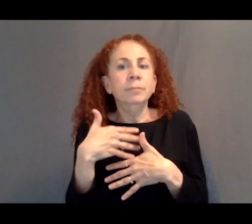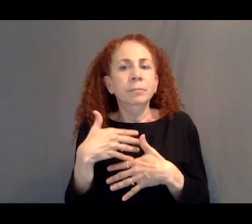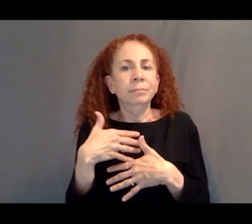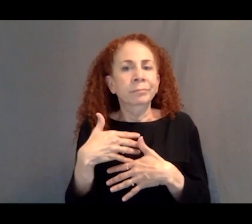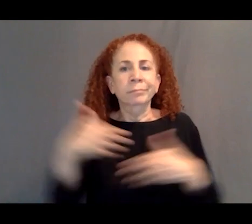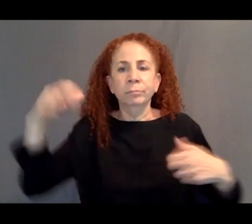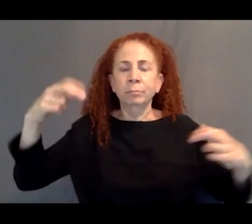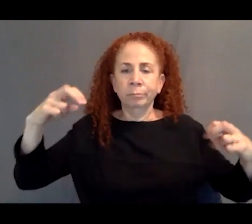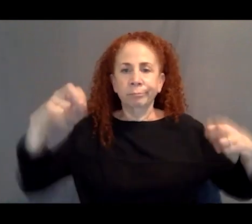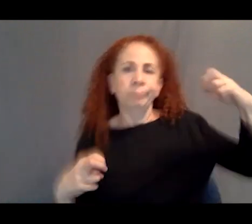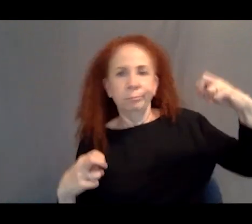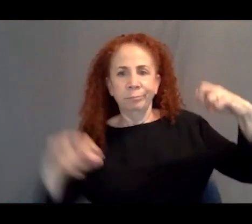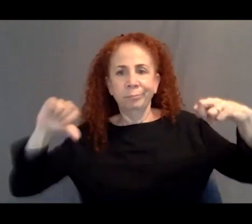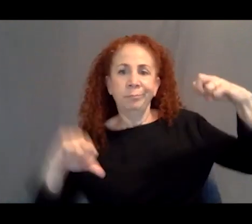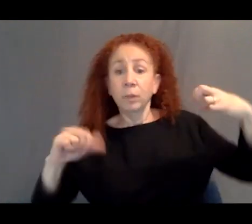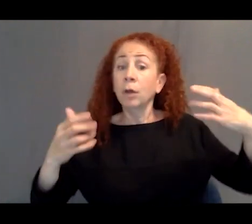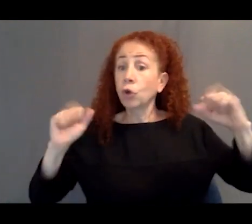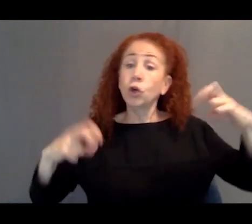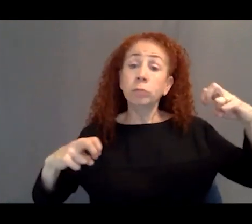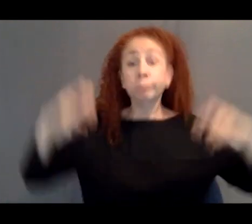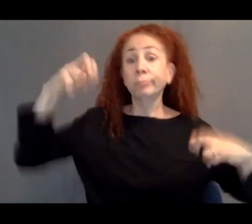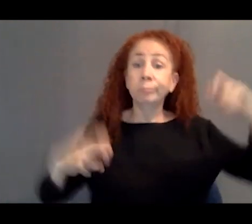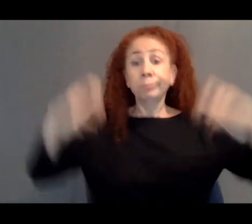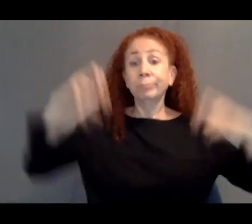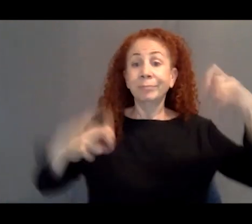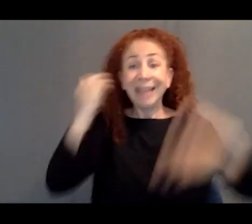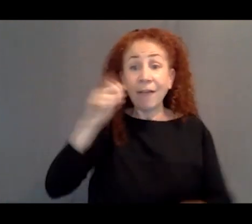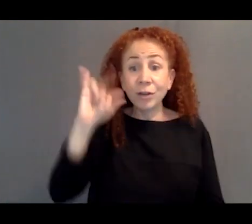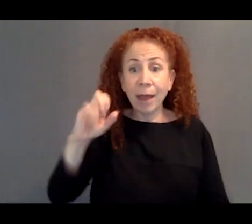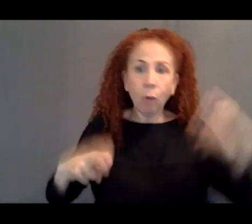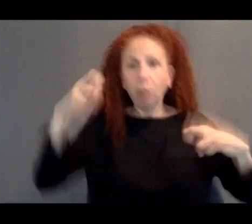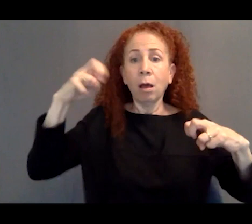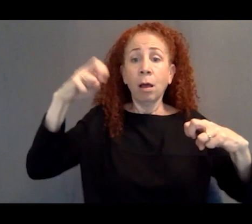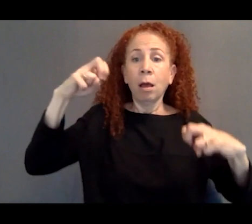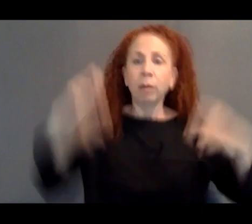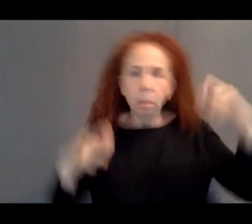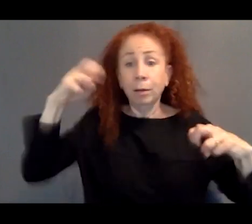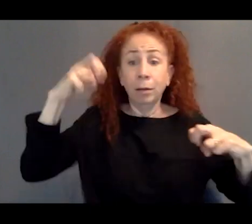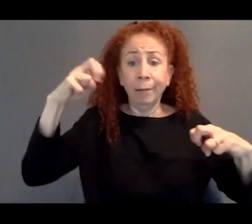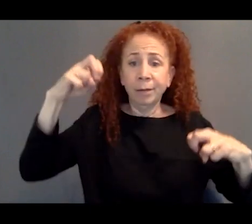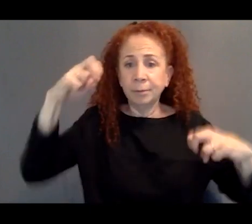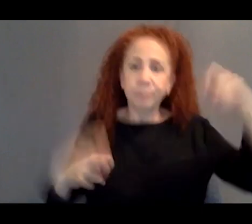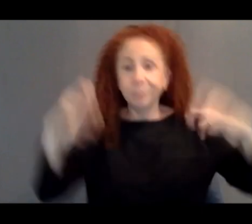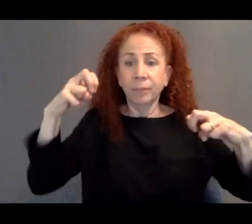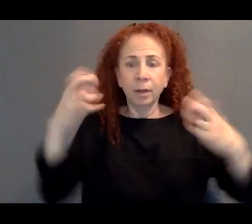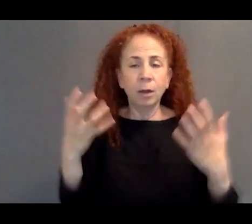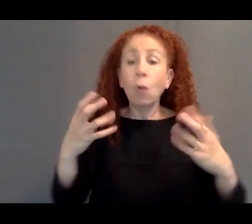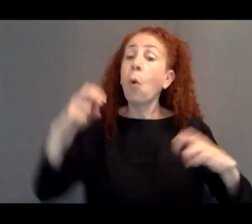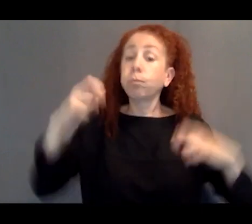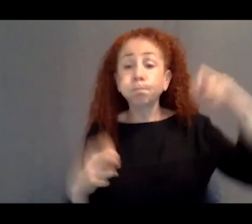The rhythm may be slow and steady or abrupt and chaotic. The seesaw may move back and forth with